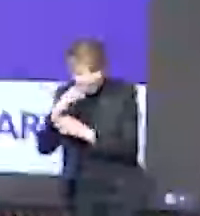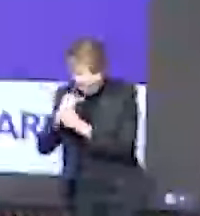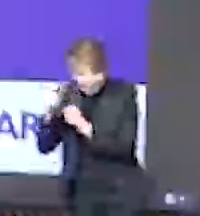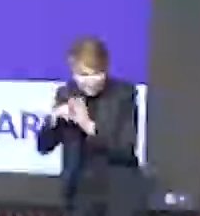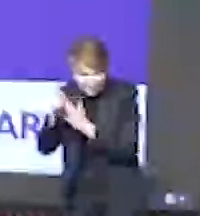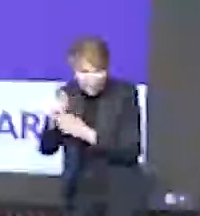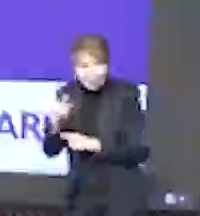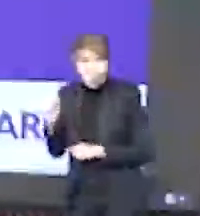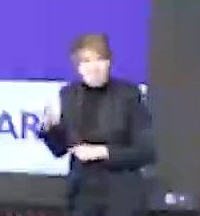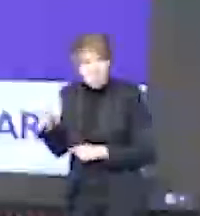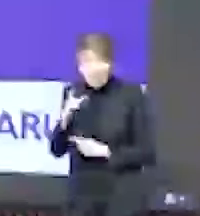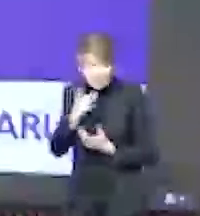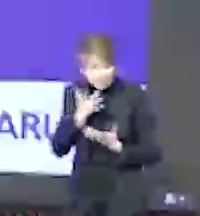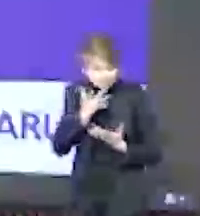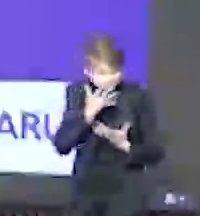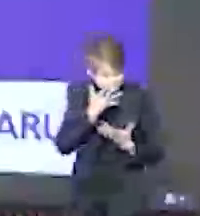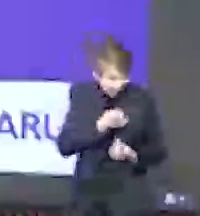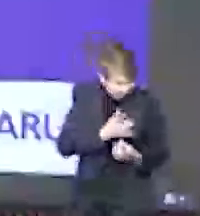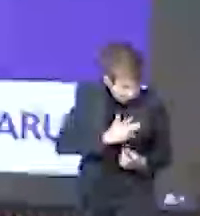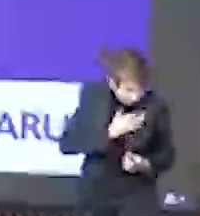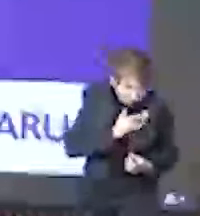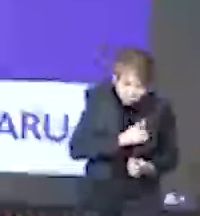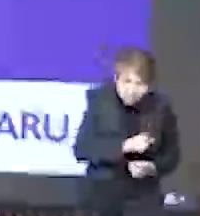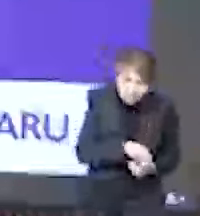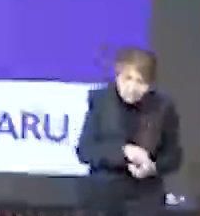can absolutely grab people's attention. It's like a...